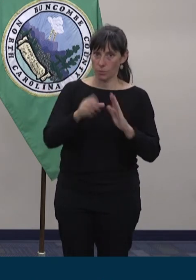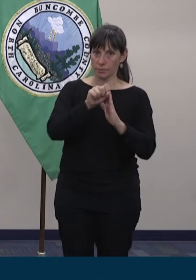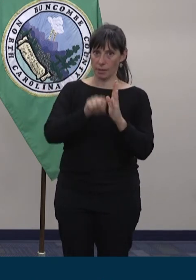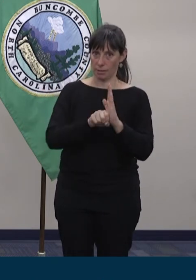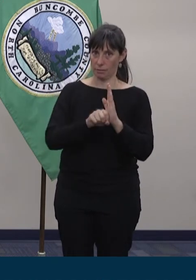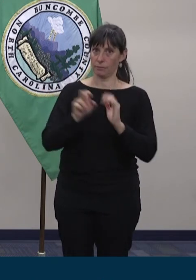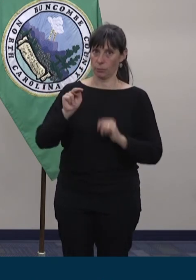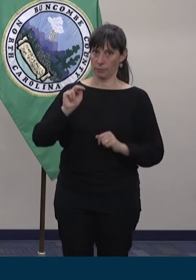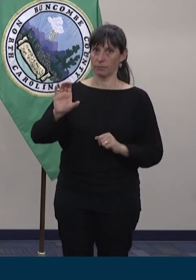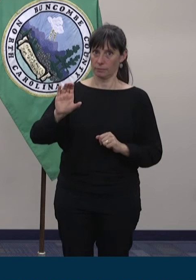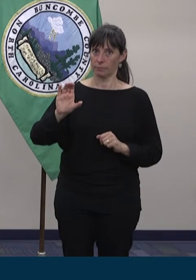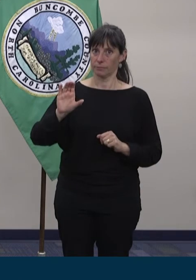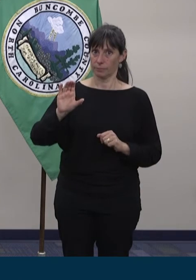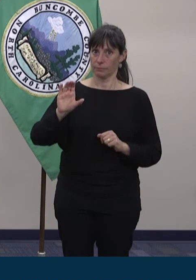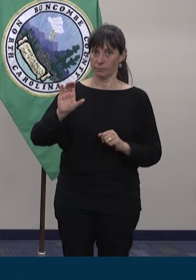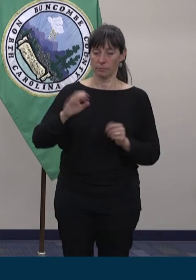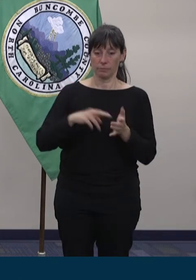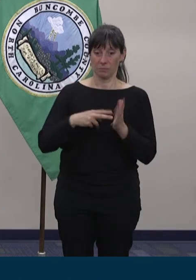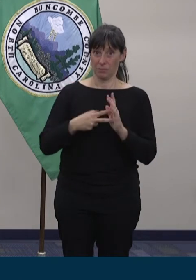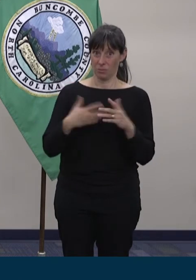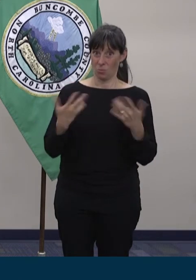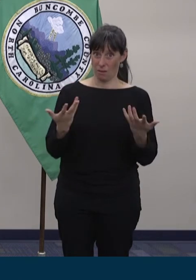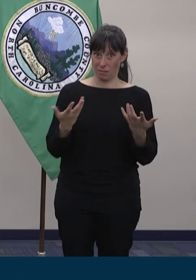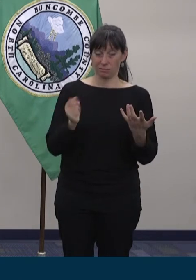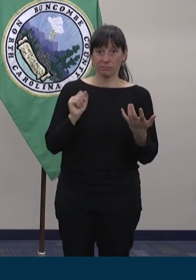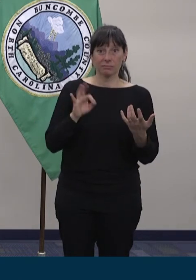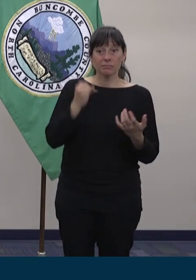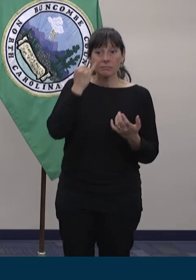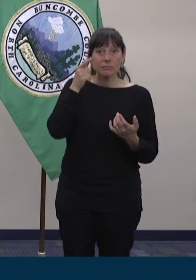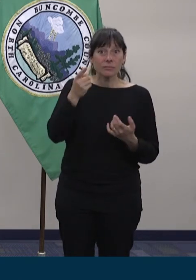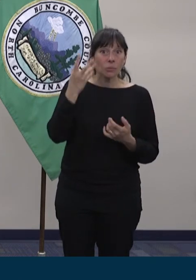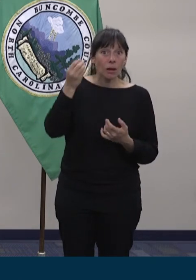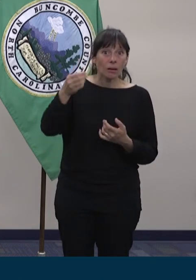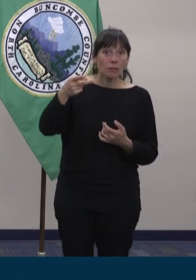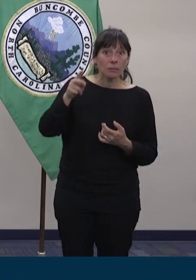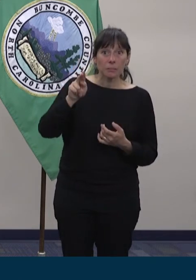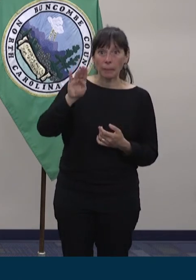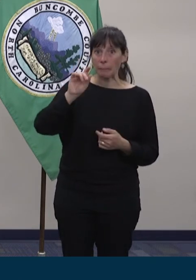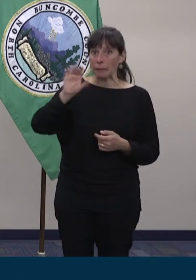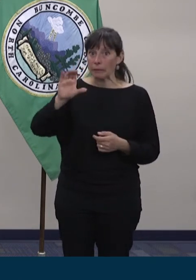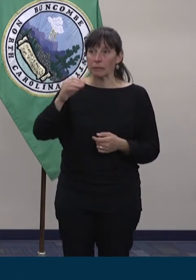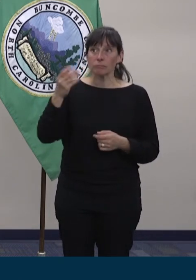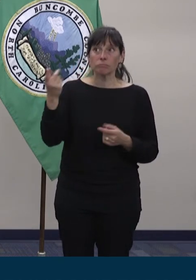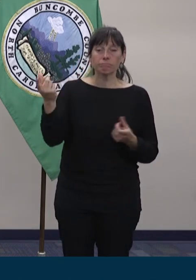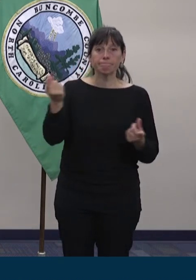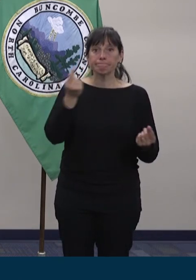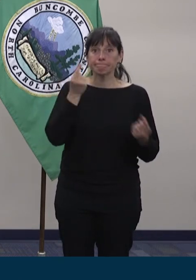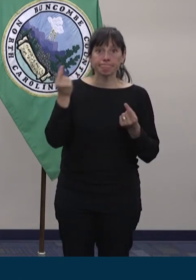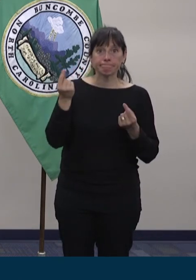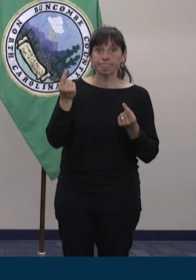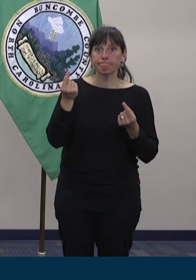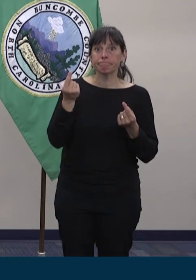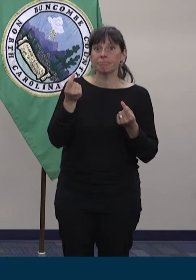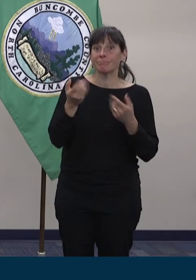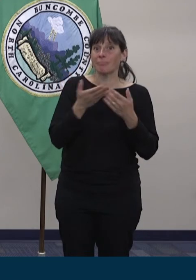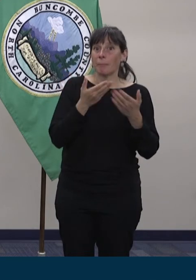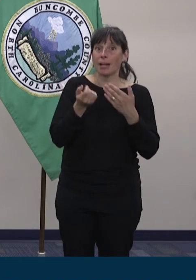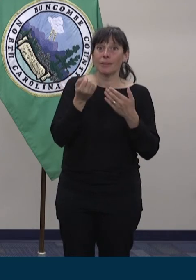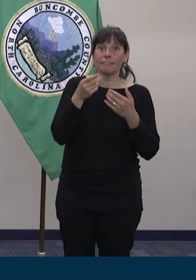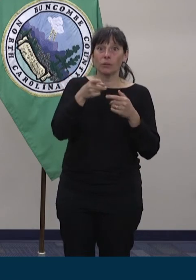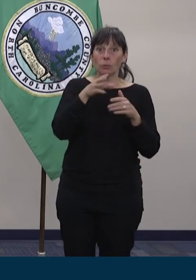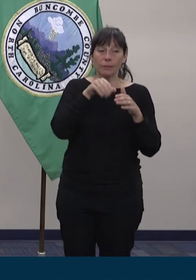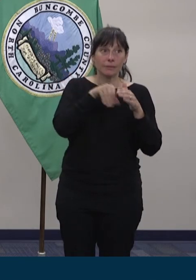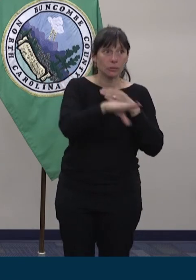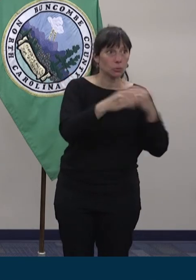This means that people are now required to wear face coverings in public spaces, whether inside or outside, when